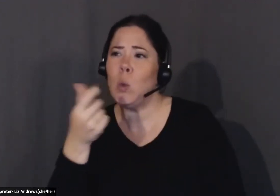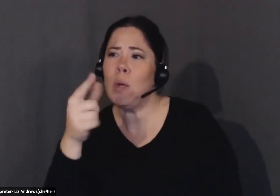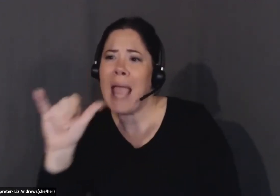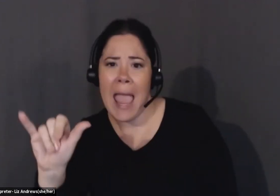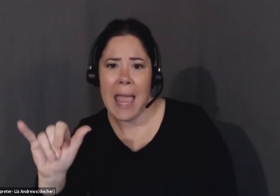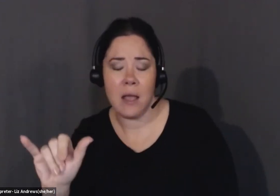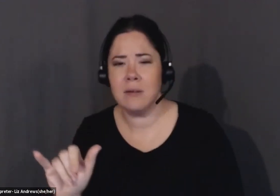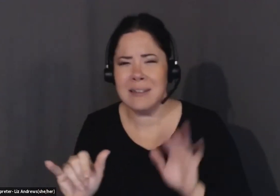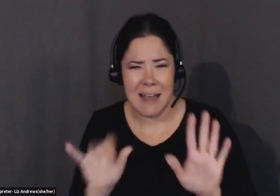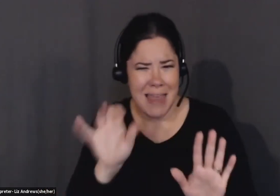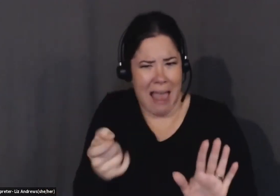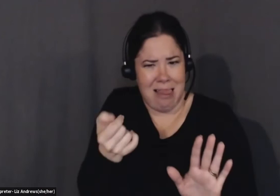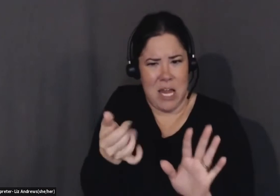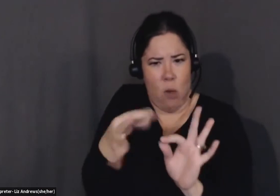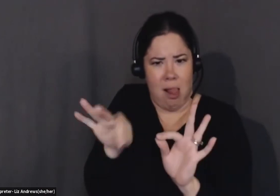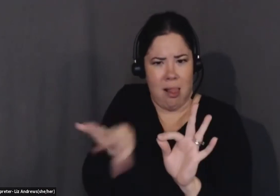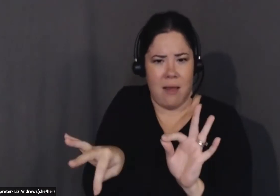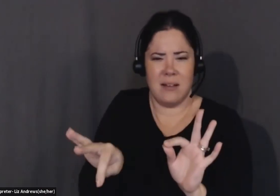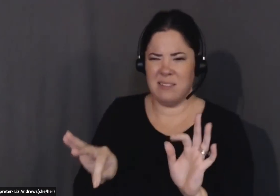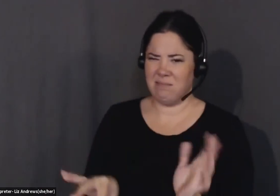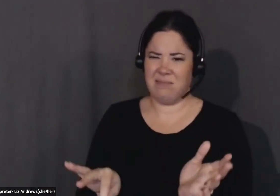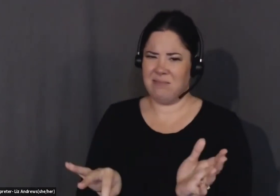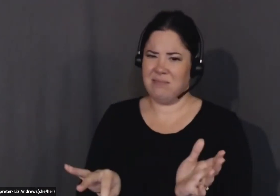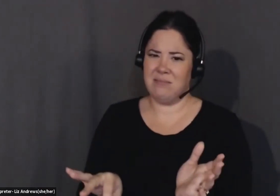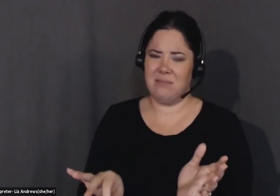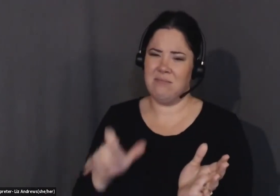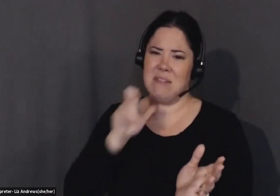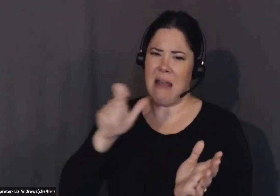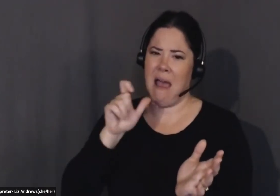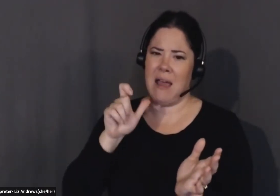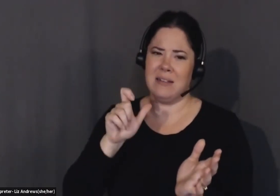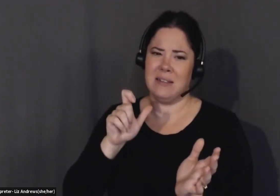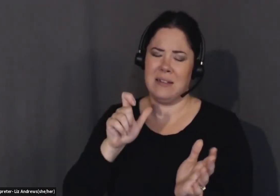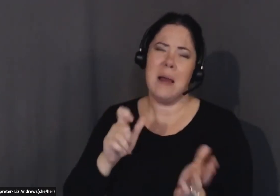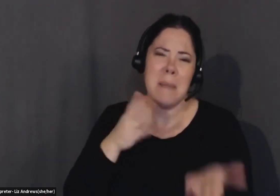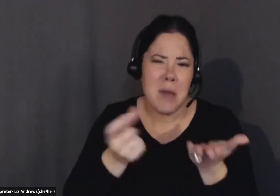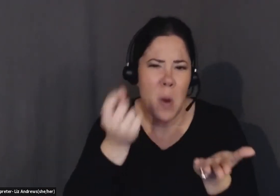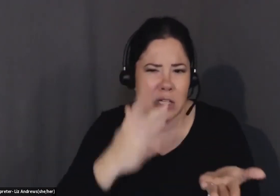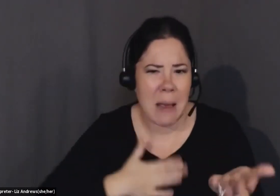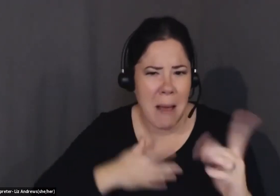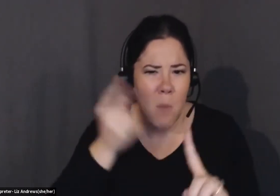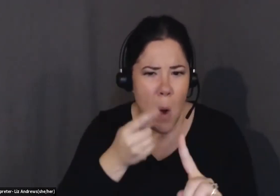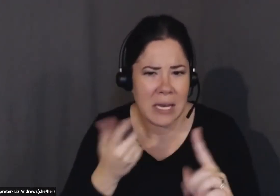little things. It's not coming out clearly, but I bet you guys get my groove.